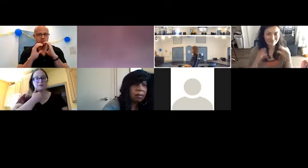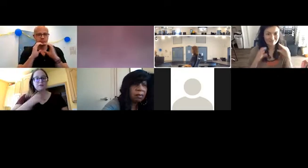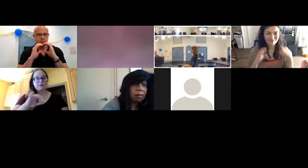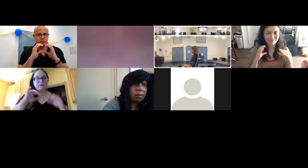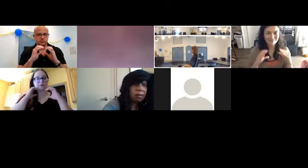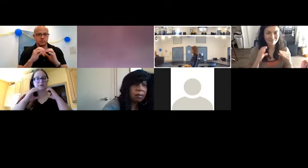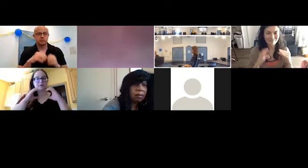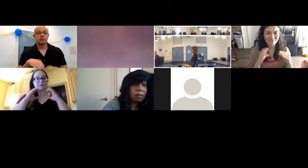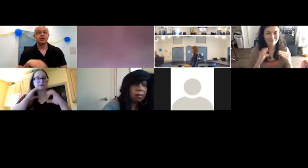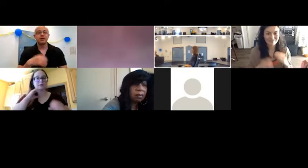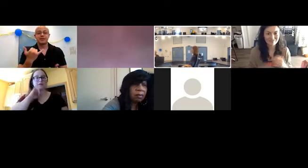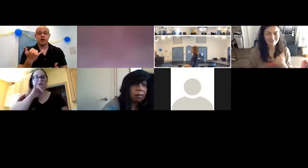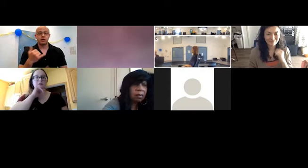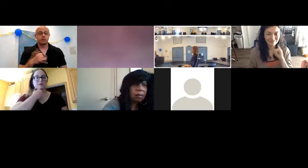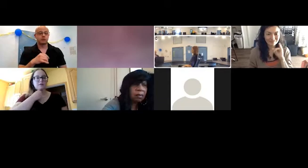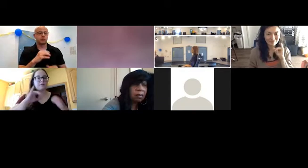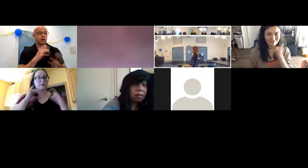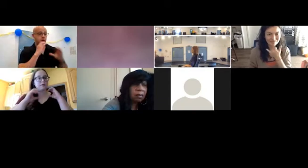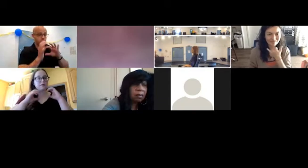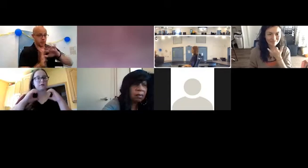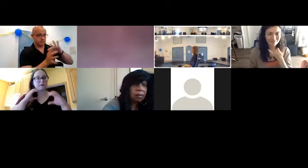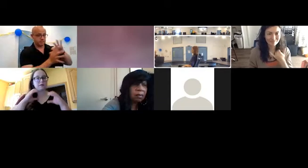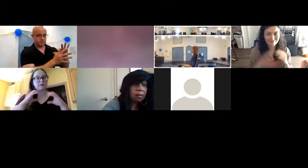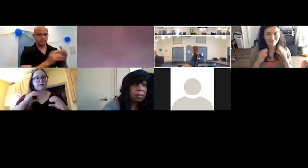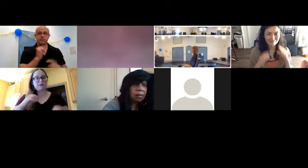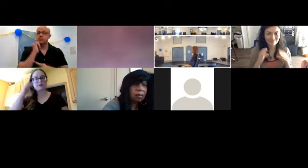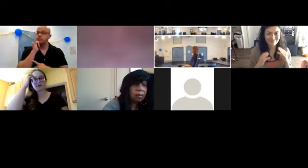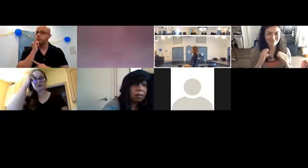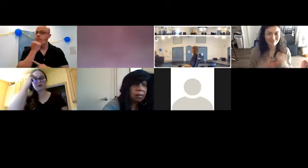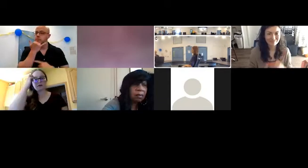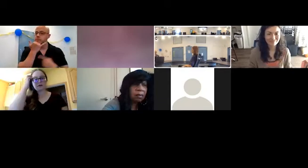miss and then communicate.